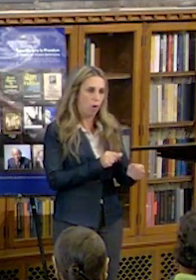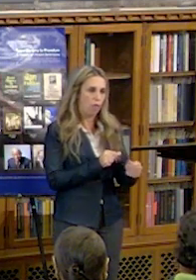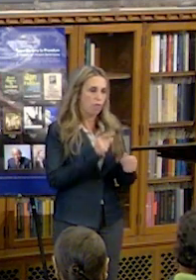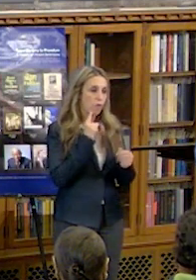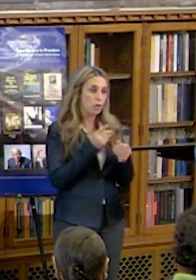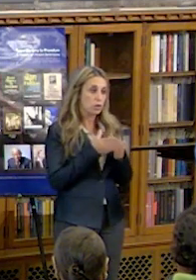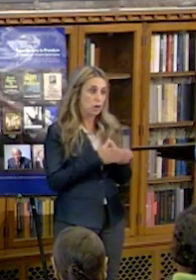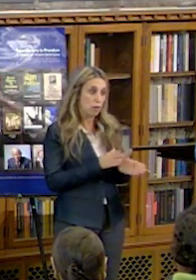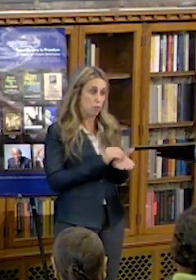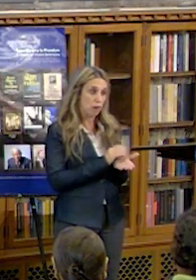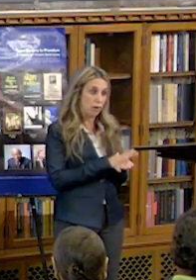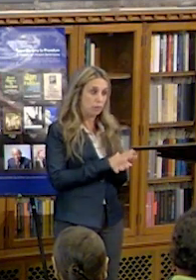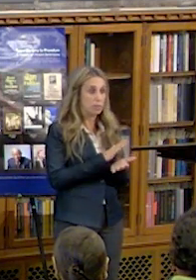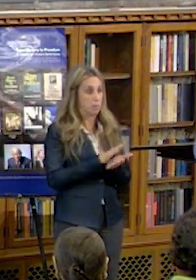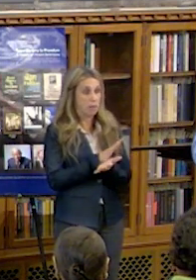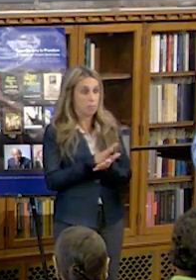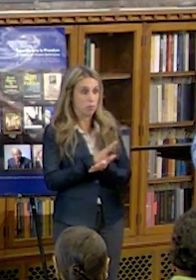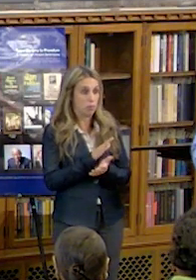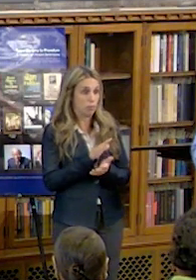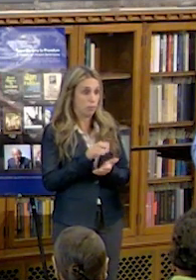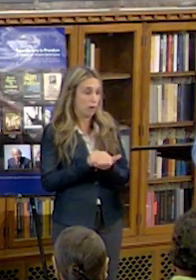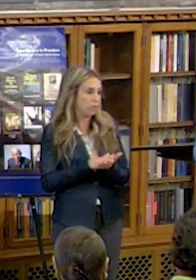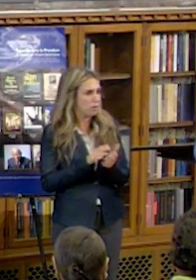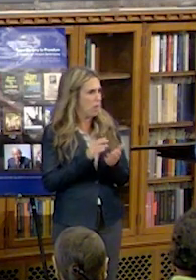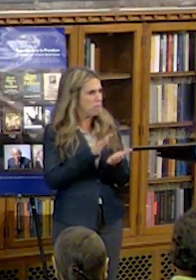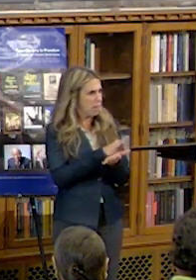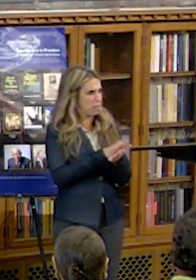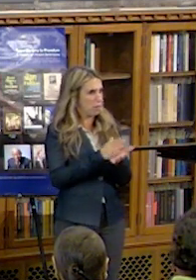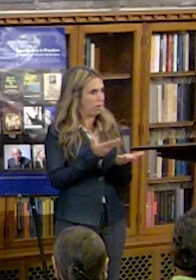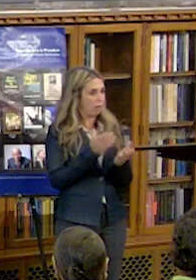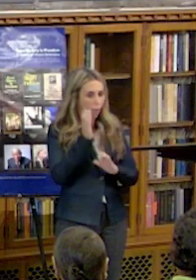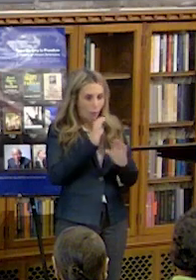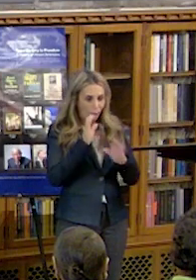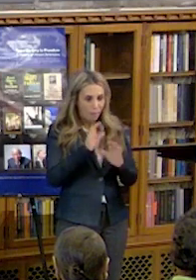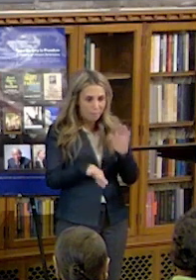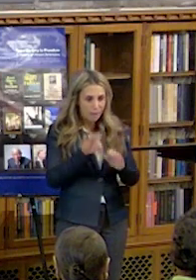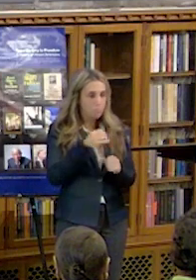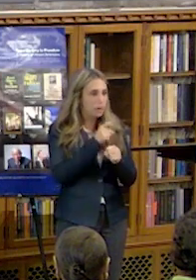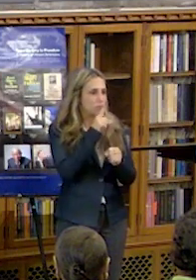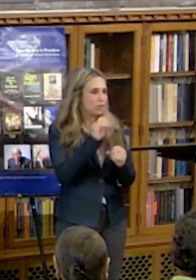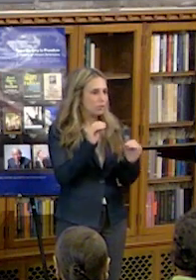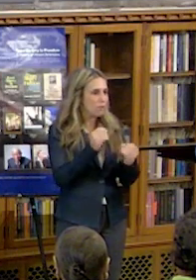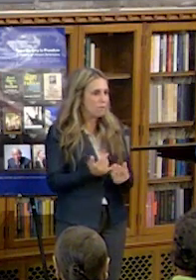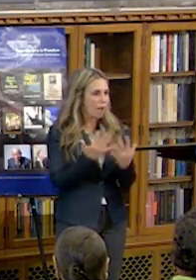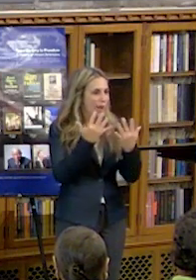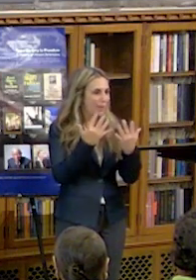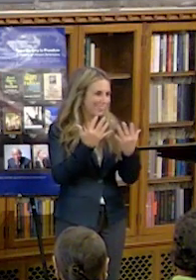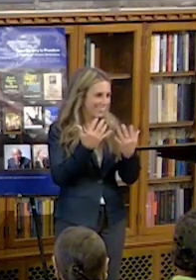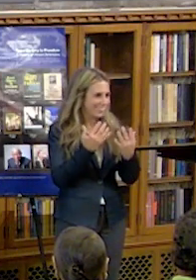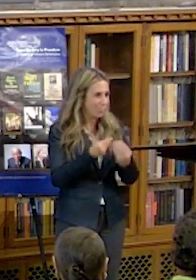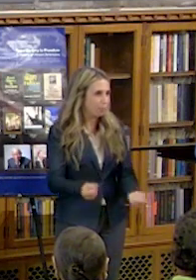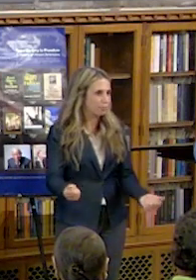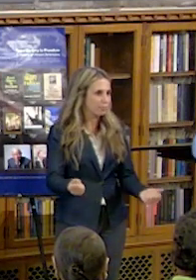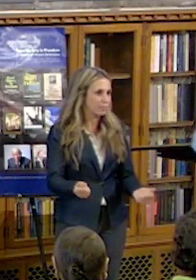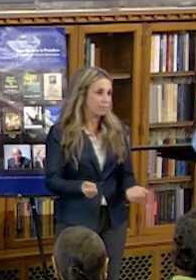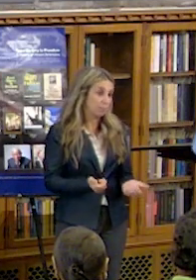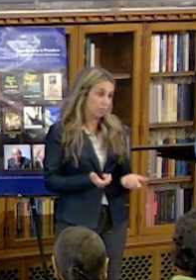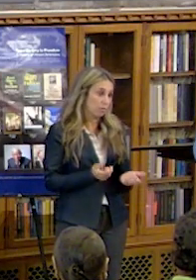as it is with paper records paper we can go find it really all we have to do is make sure nothing Burns truthfully